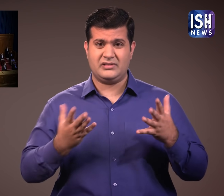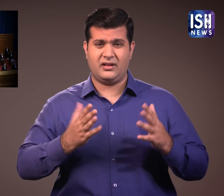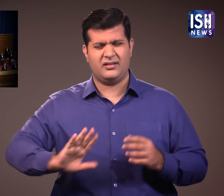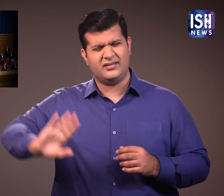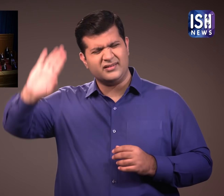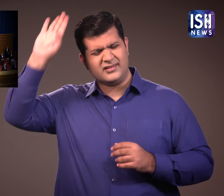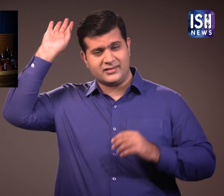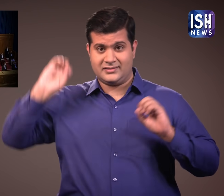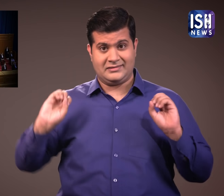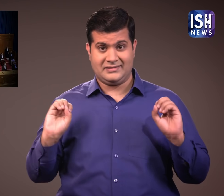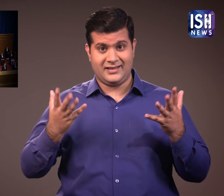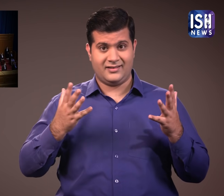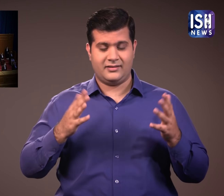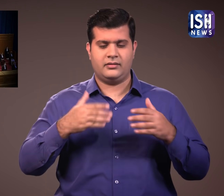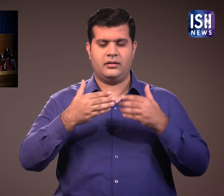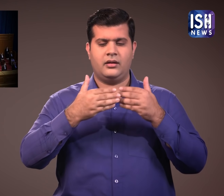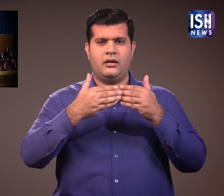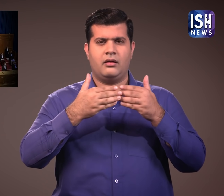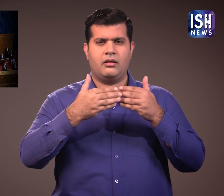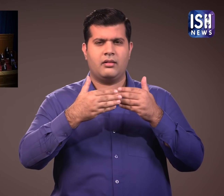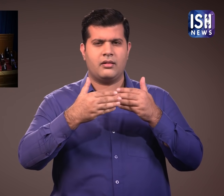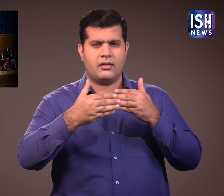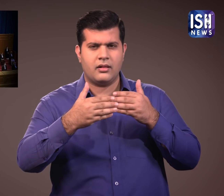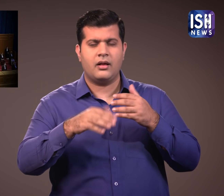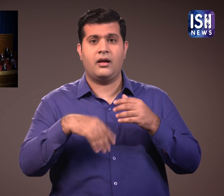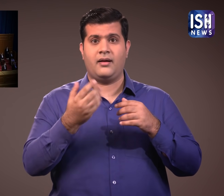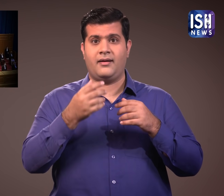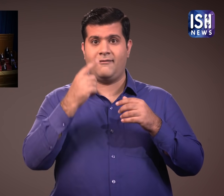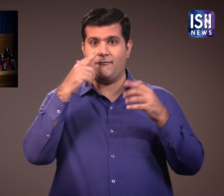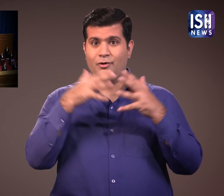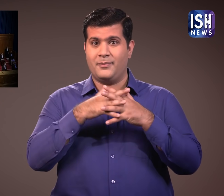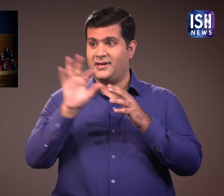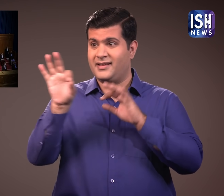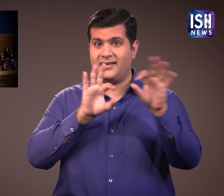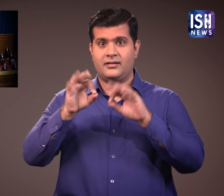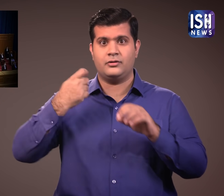The Supreme Court has had only a few female judges since its establishment.